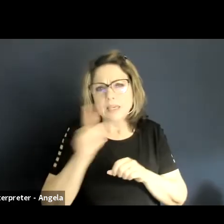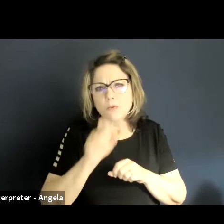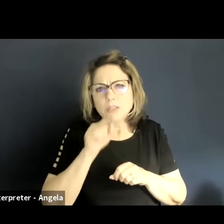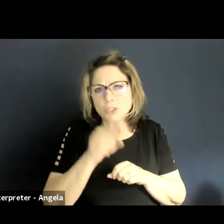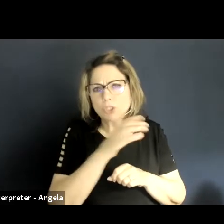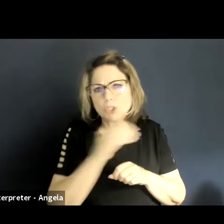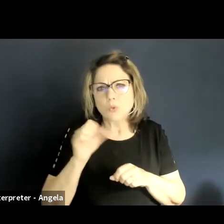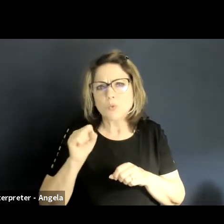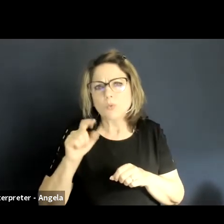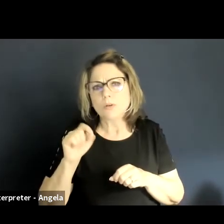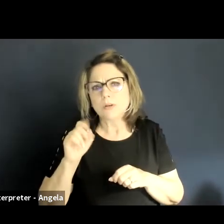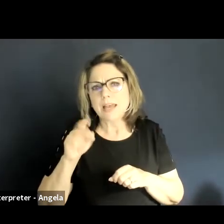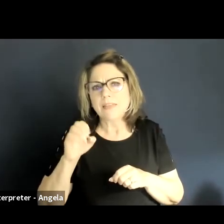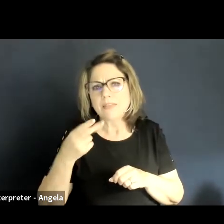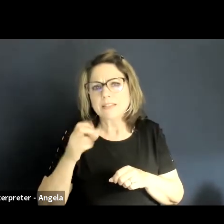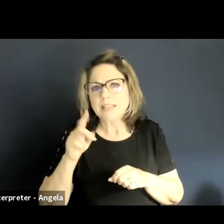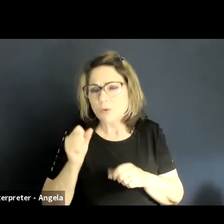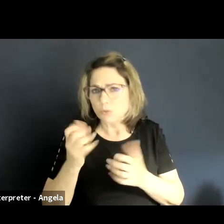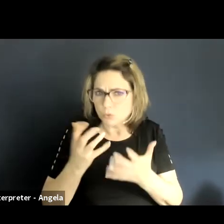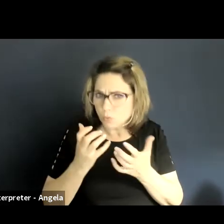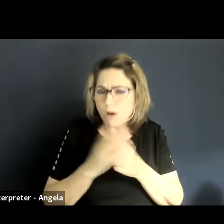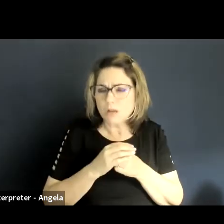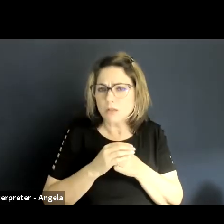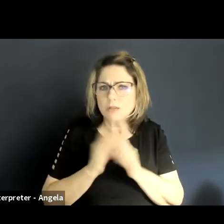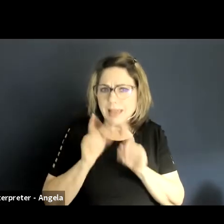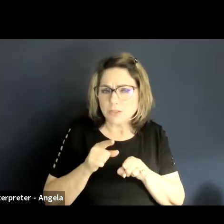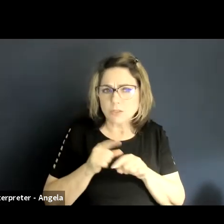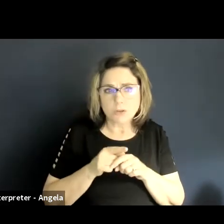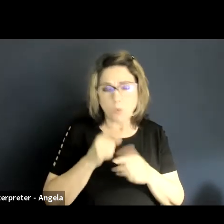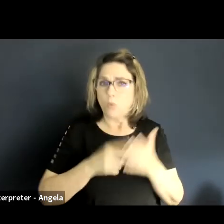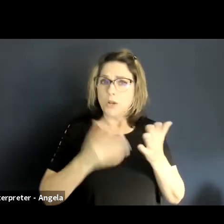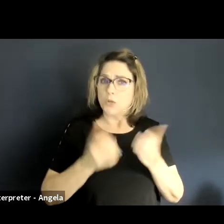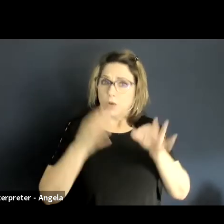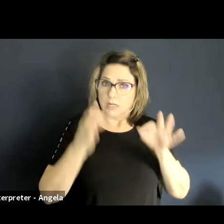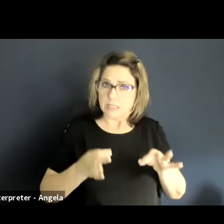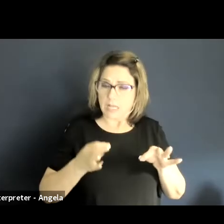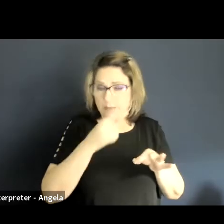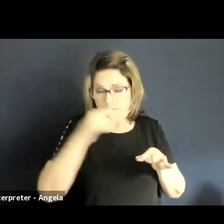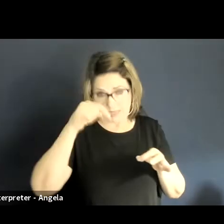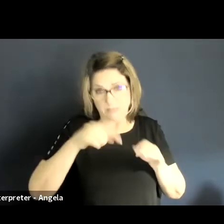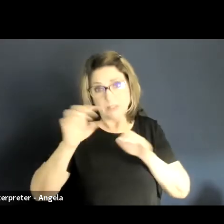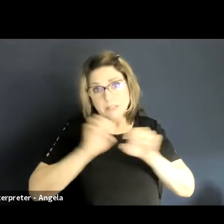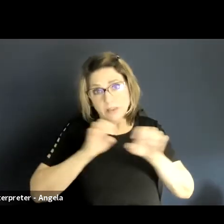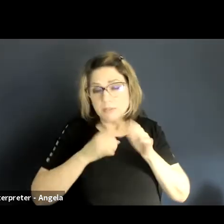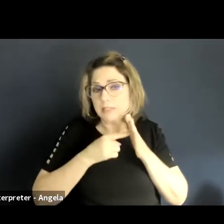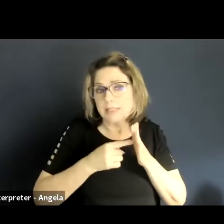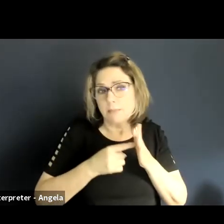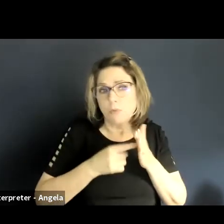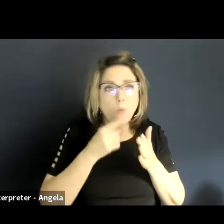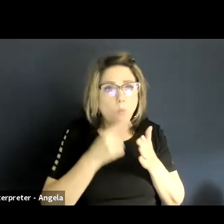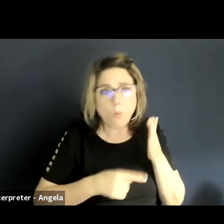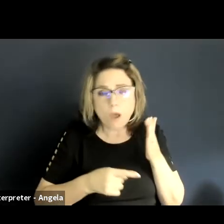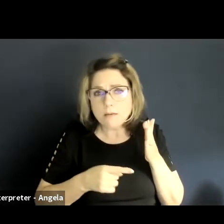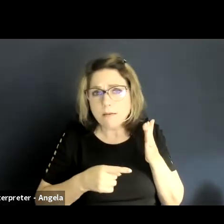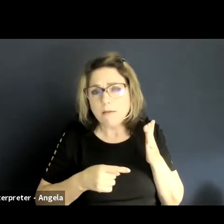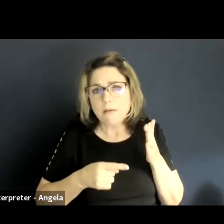about the program. In other words, what do you want to be able to decide as a result of the evaluation? For example, what determines the